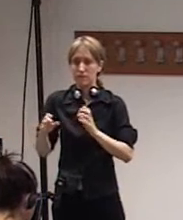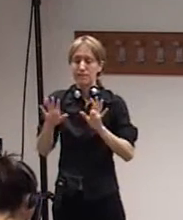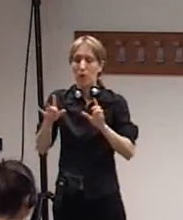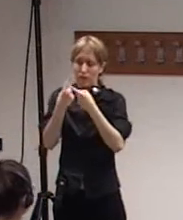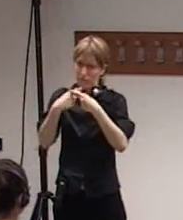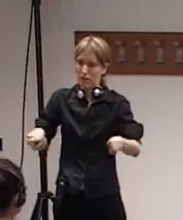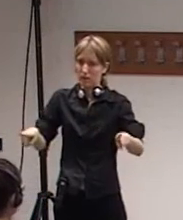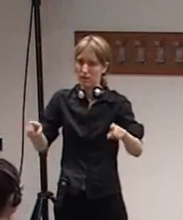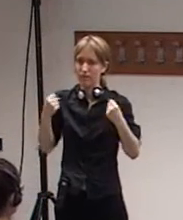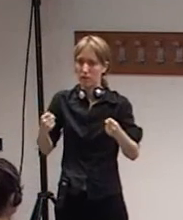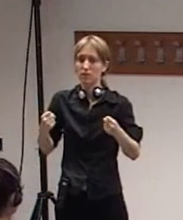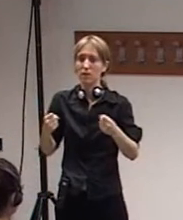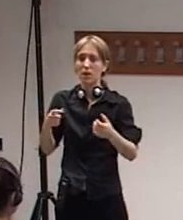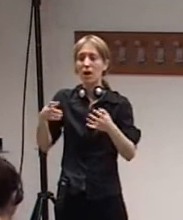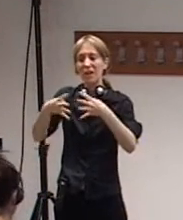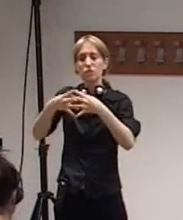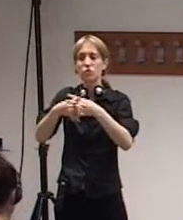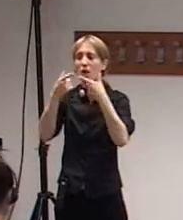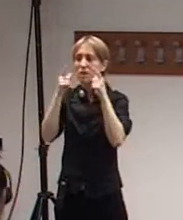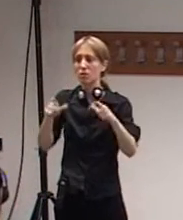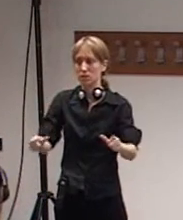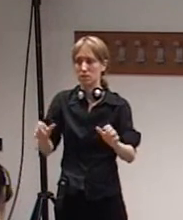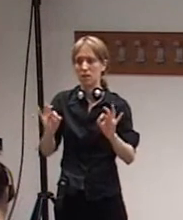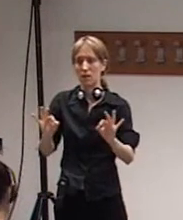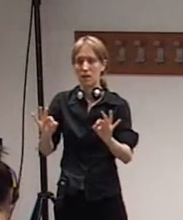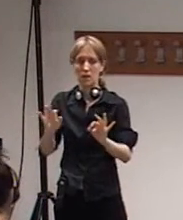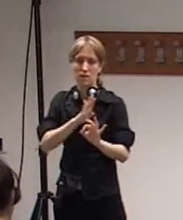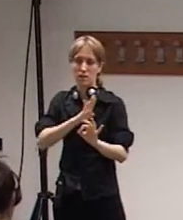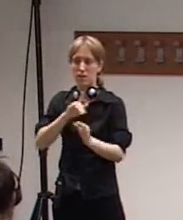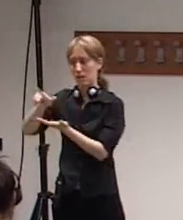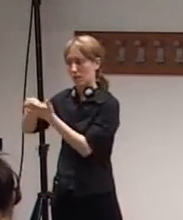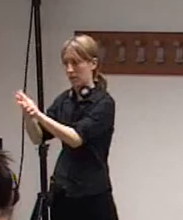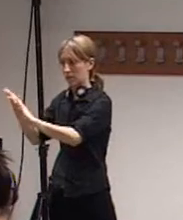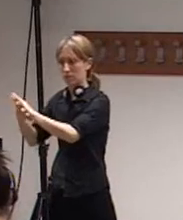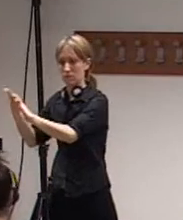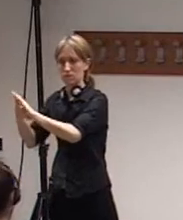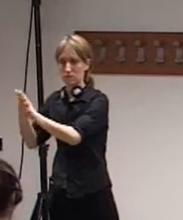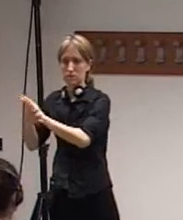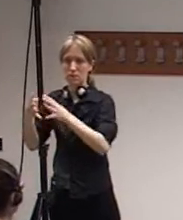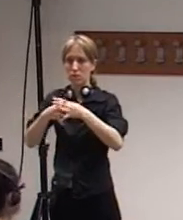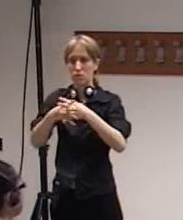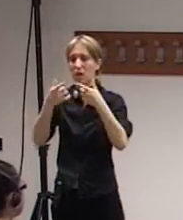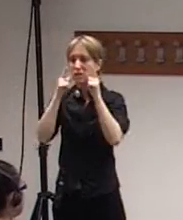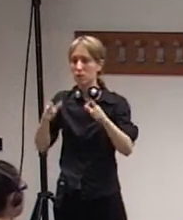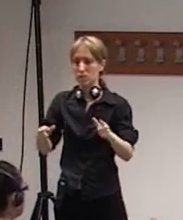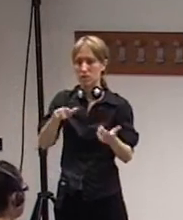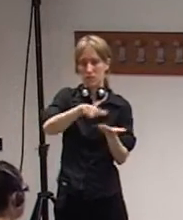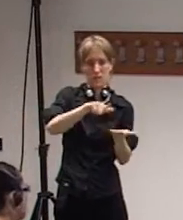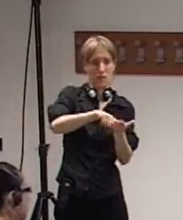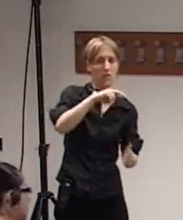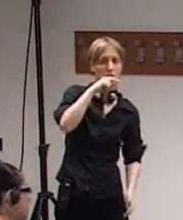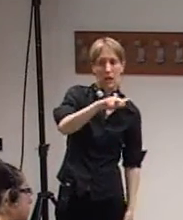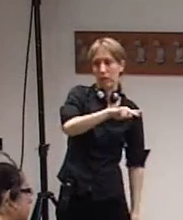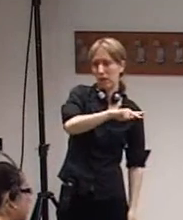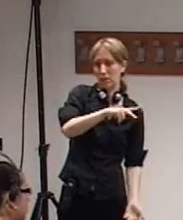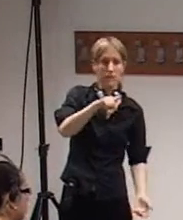course, the difference is huge in the linguistic structures of the sign language and